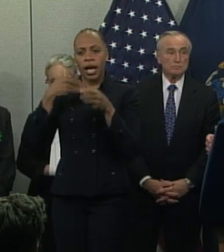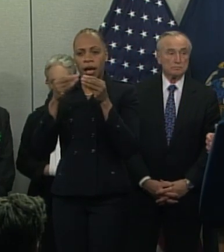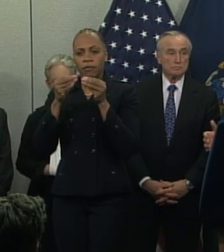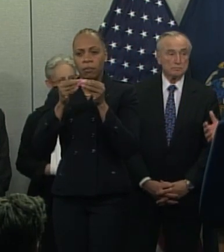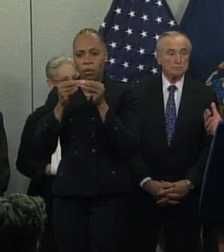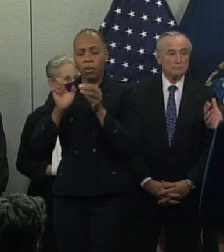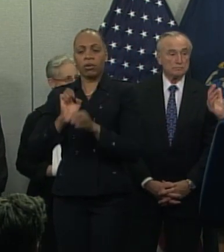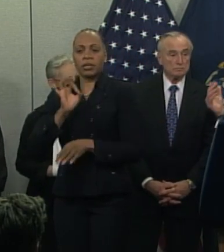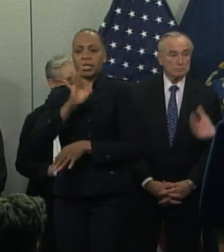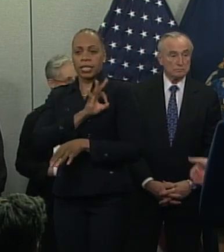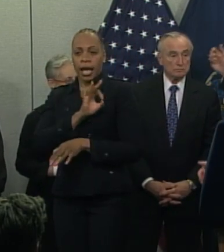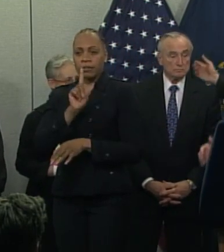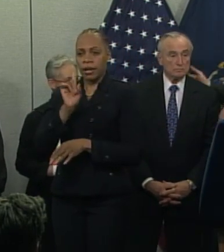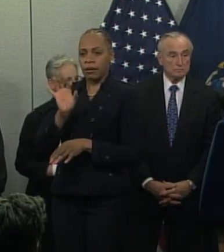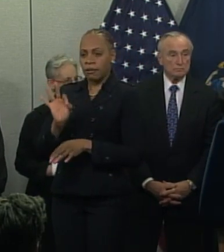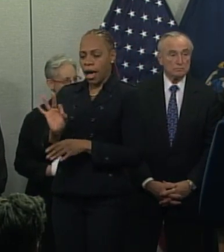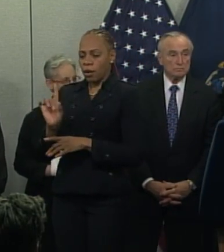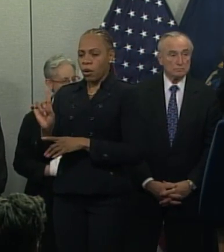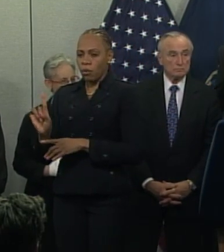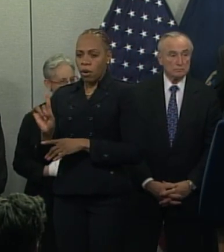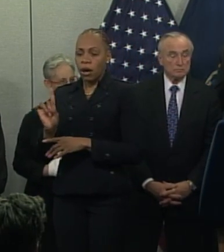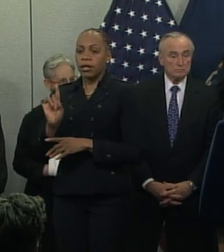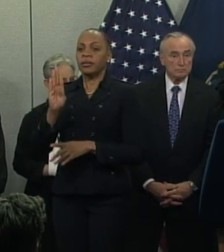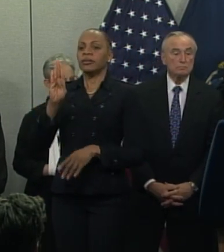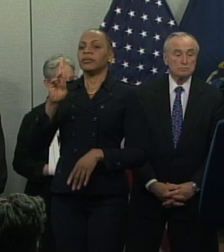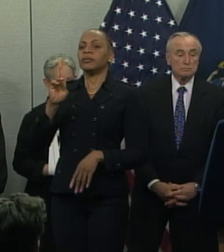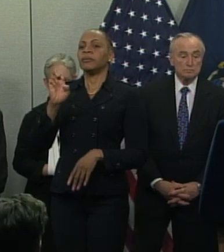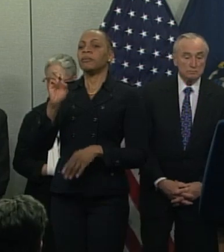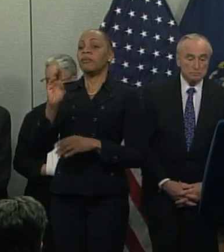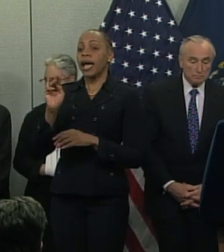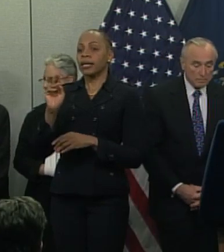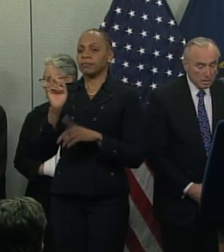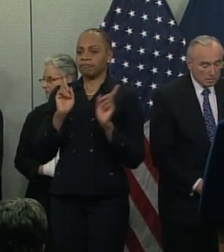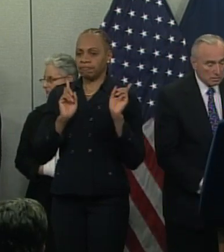911 system, I guess Commissioner Brandt can speak to the 911 system itself.